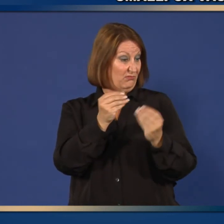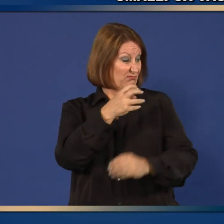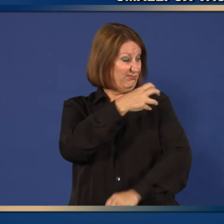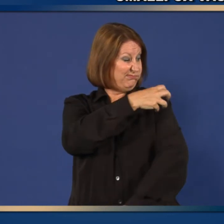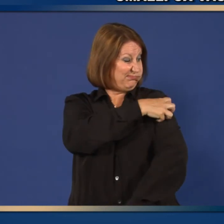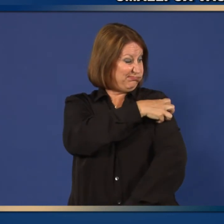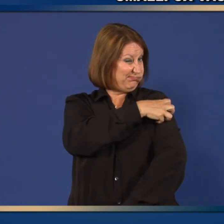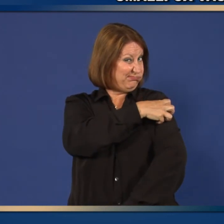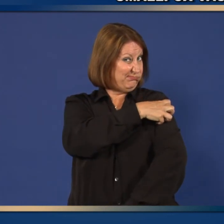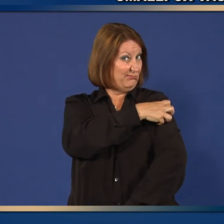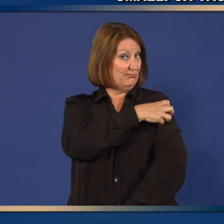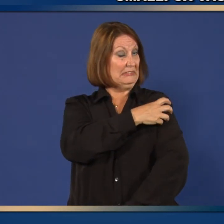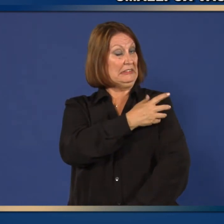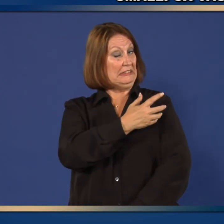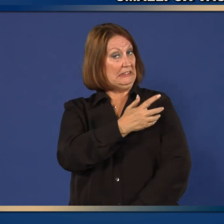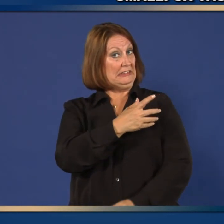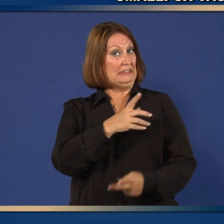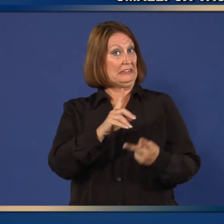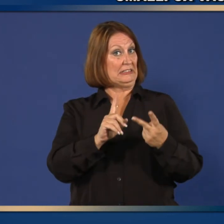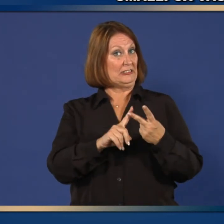not healing,